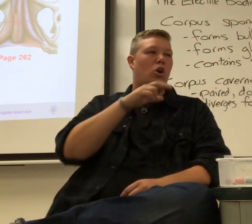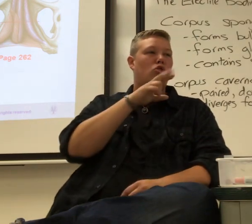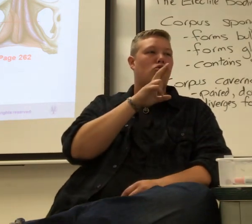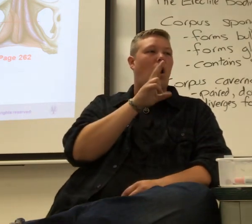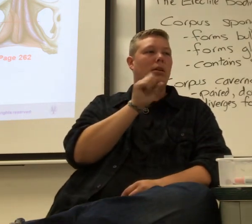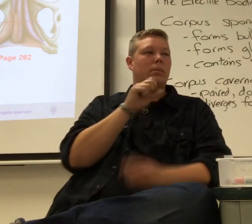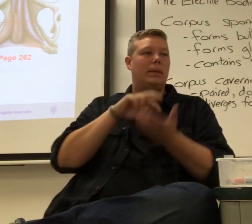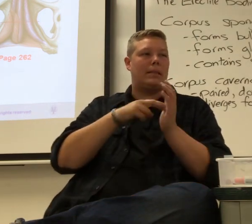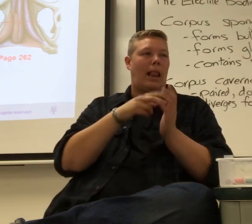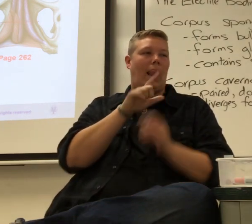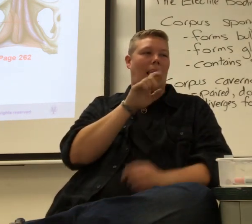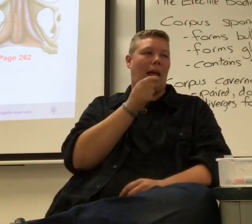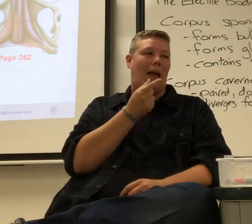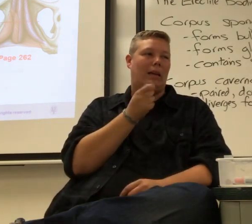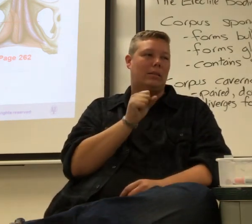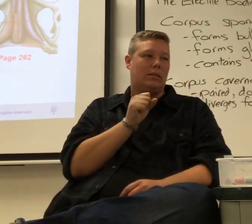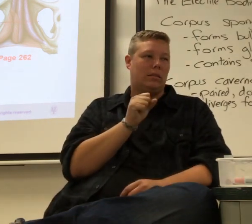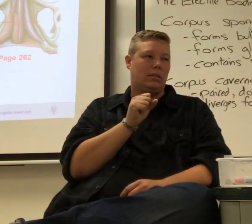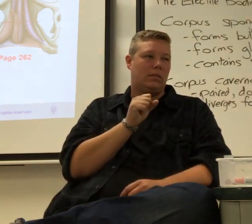the little legs of the penis.